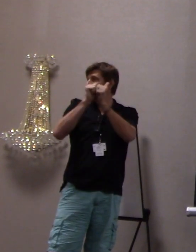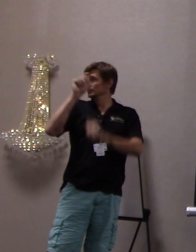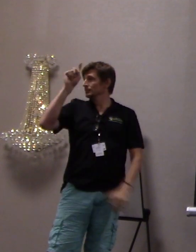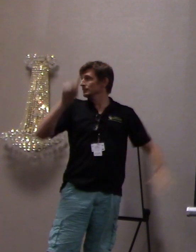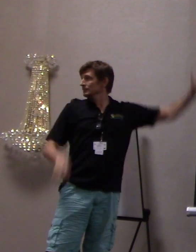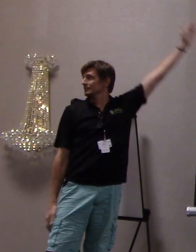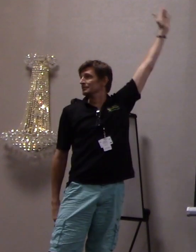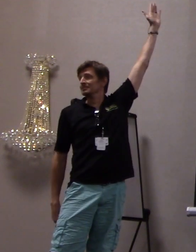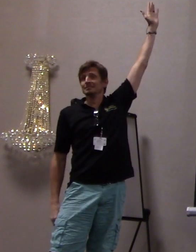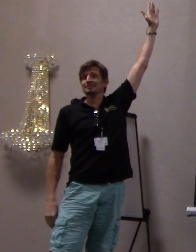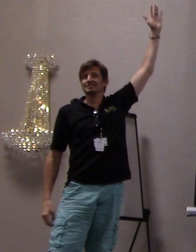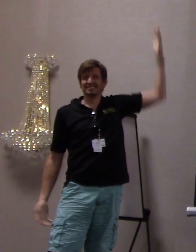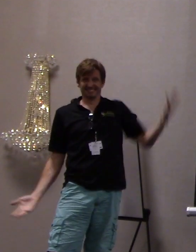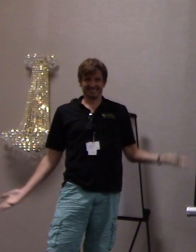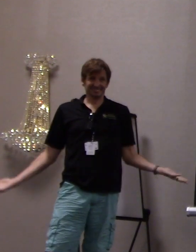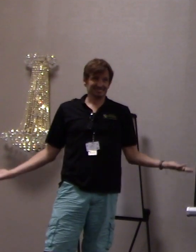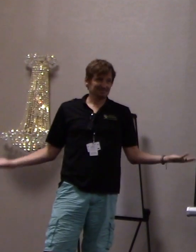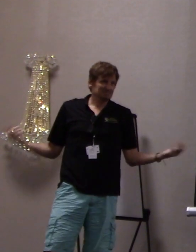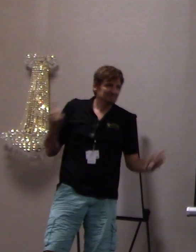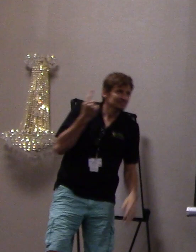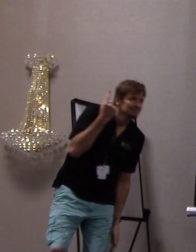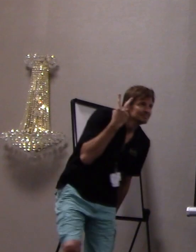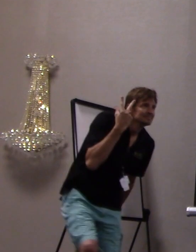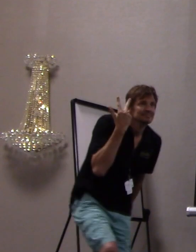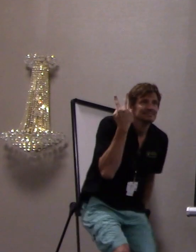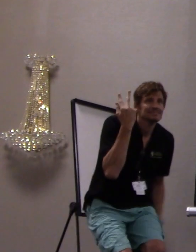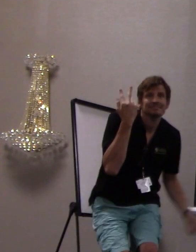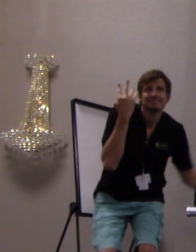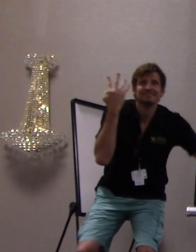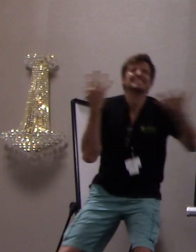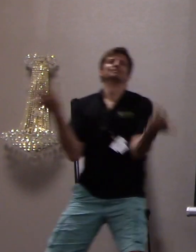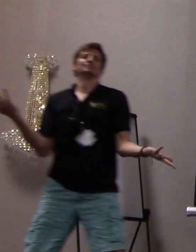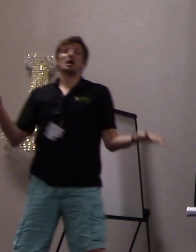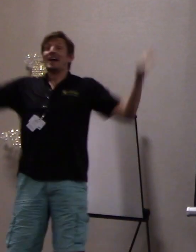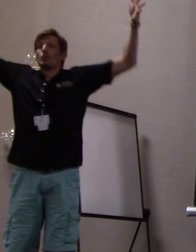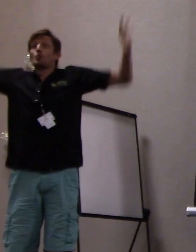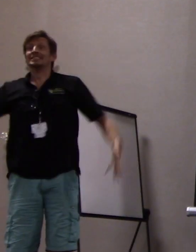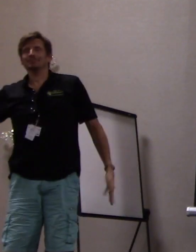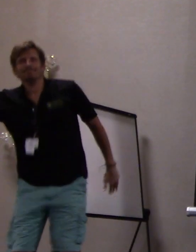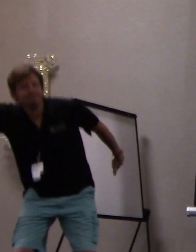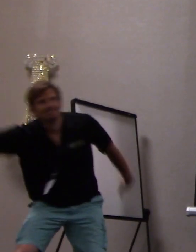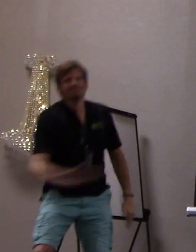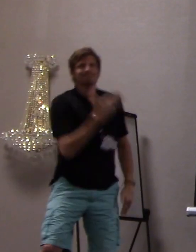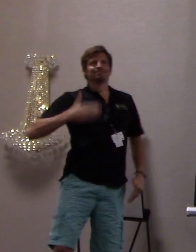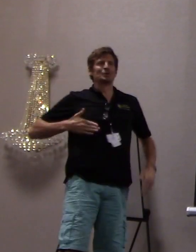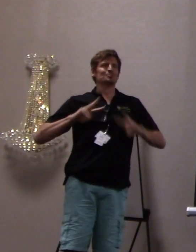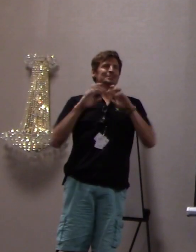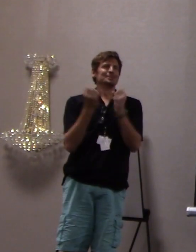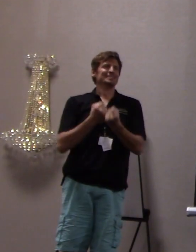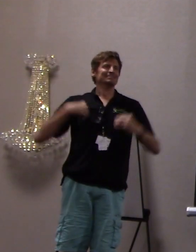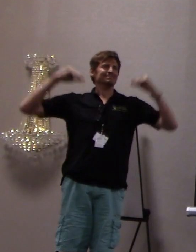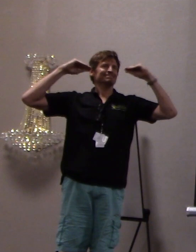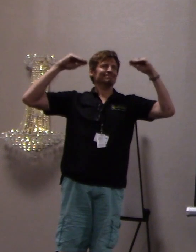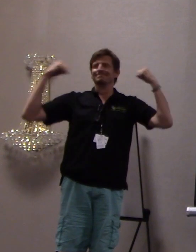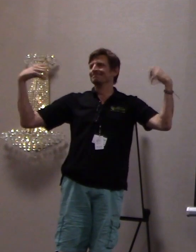For the next one, you know, sports. Who's into sports that's interpreters? There's 2 or 3 or 4. Come on down